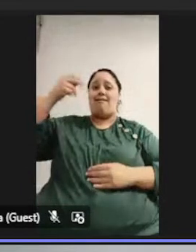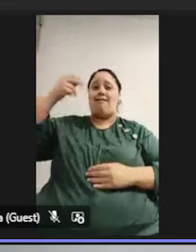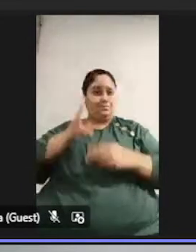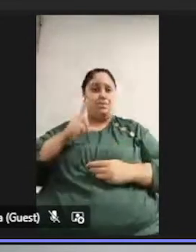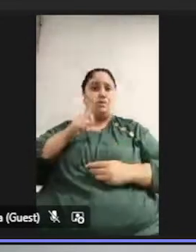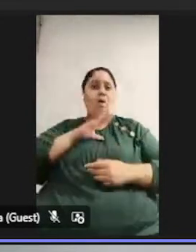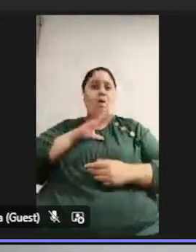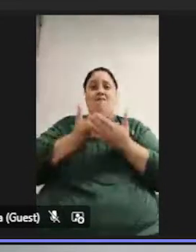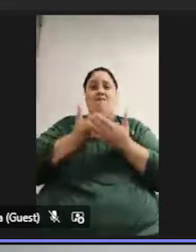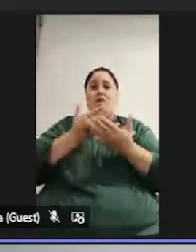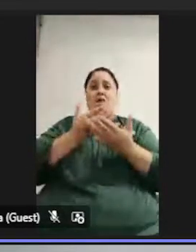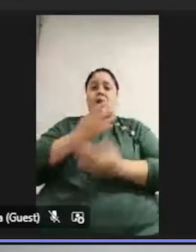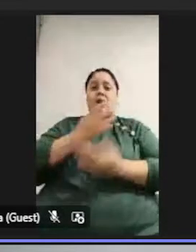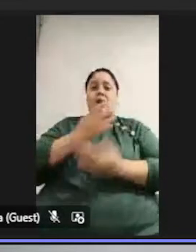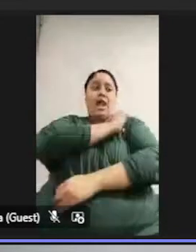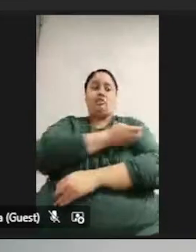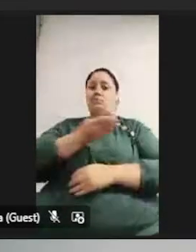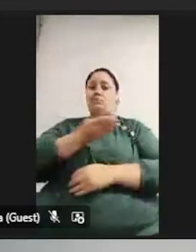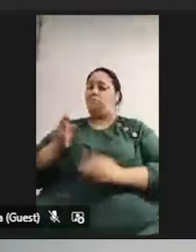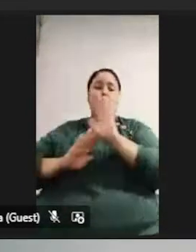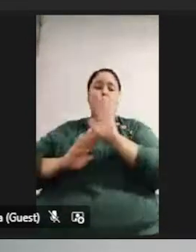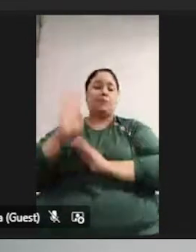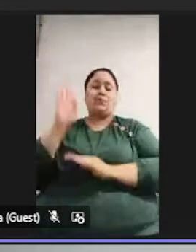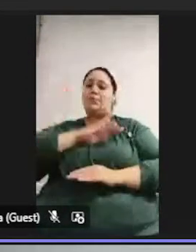factor hasn't improved significantly.